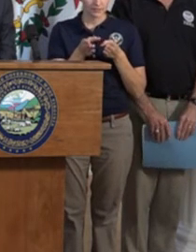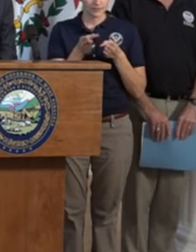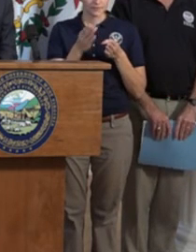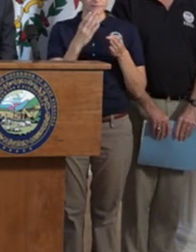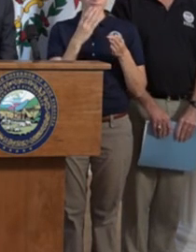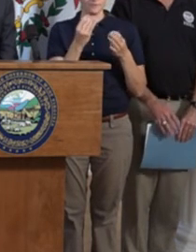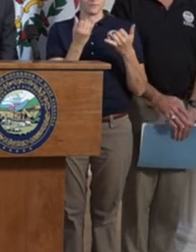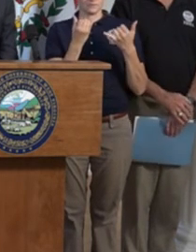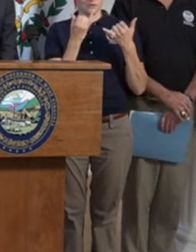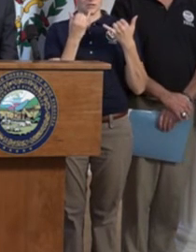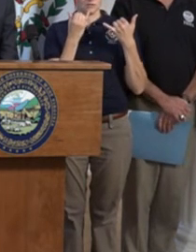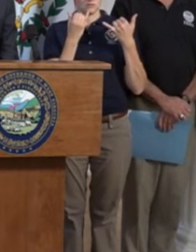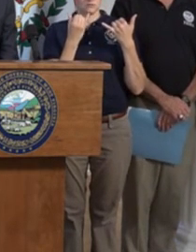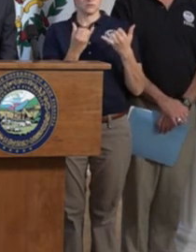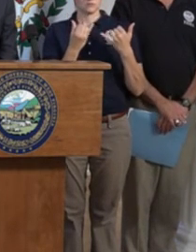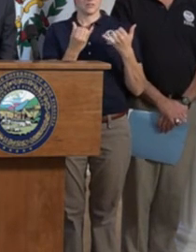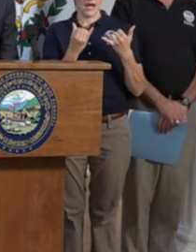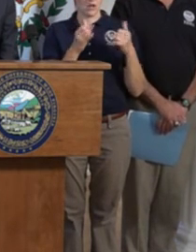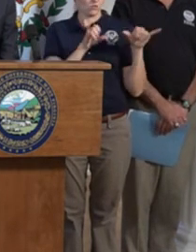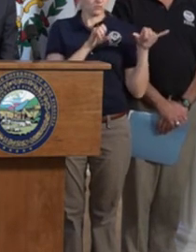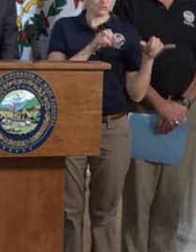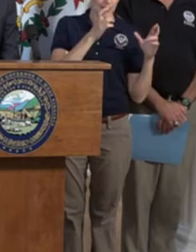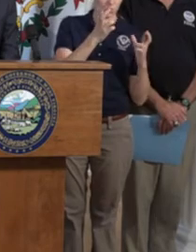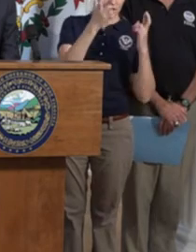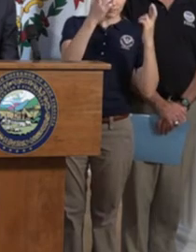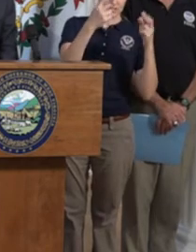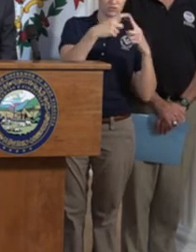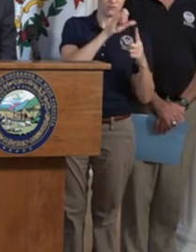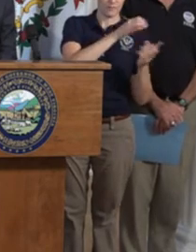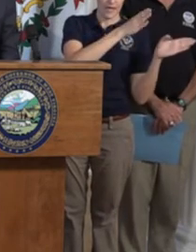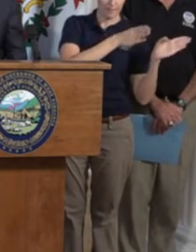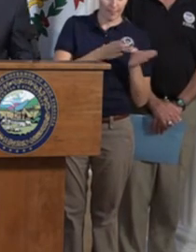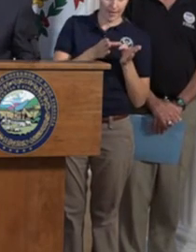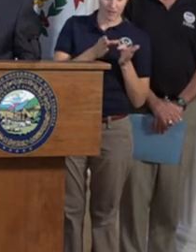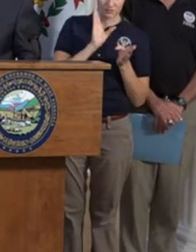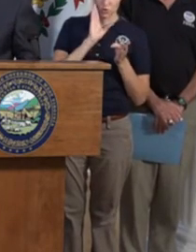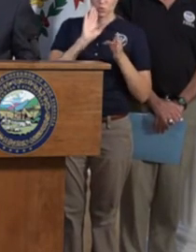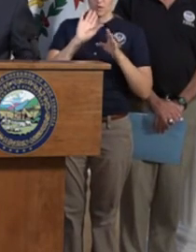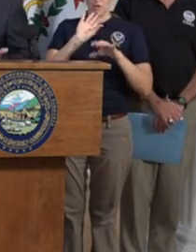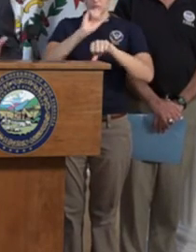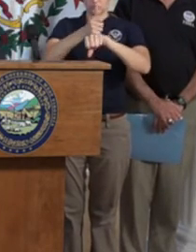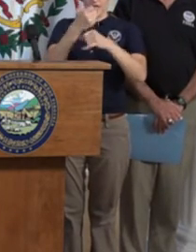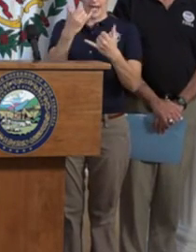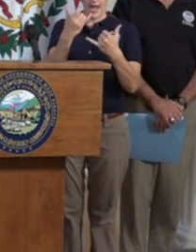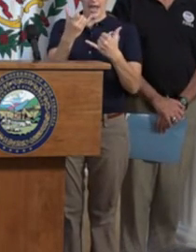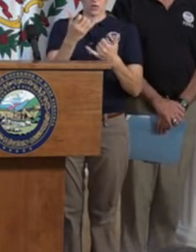revisit with those recommendations from that plan over a decade ago? You want to talk?